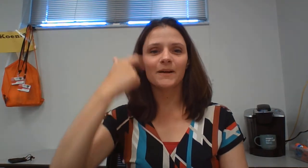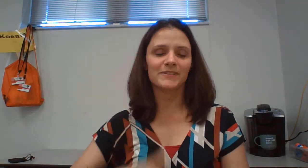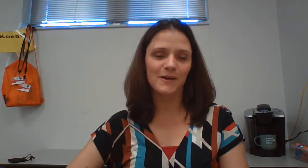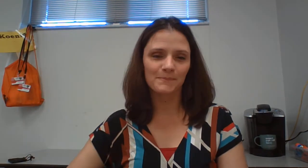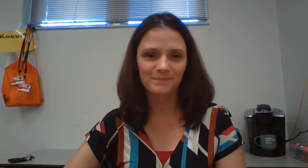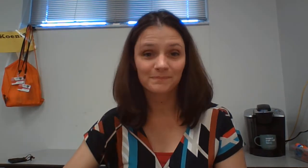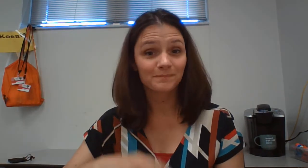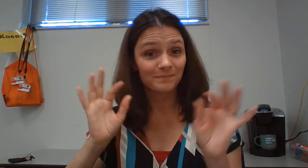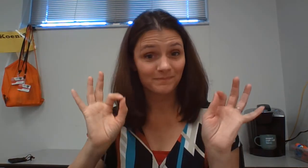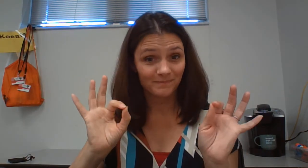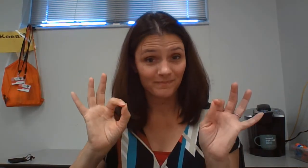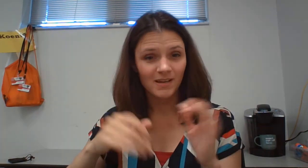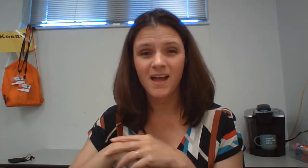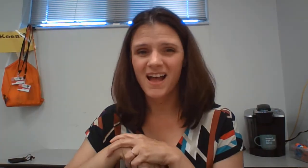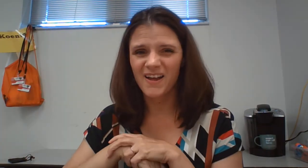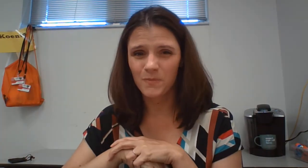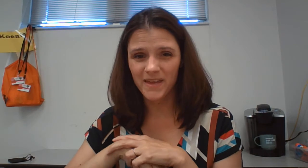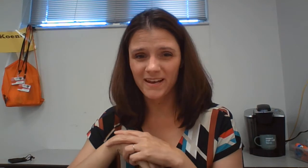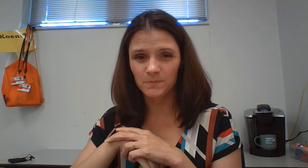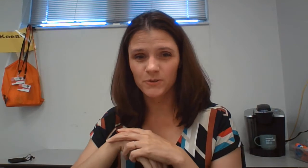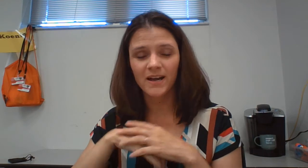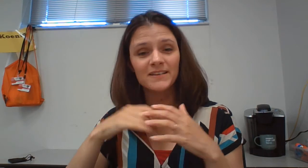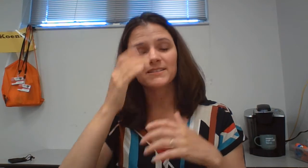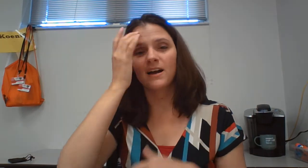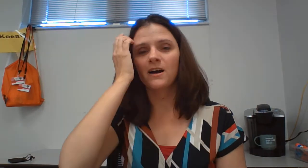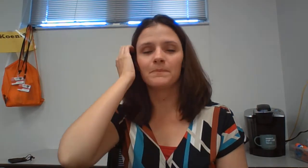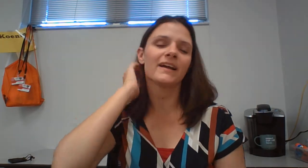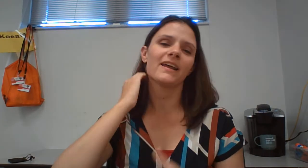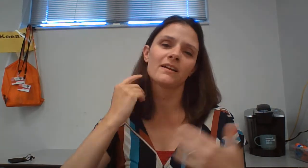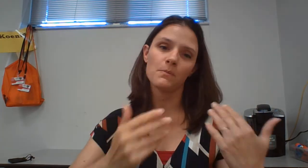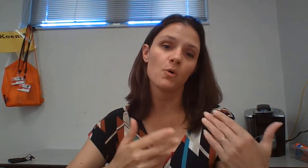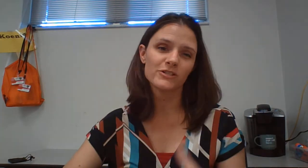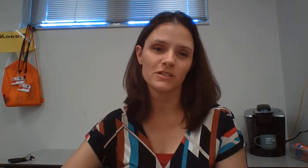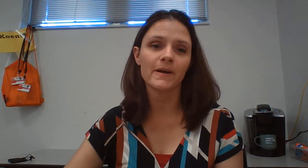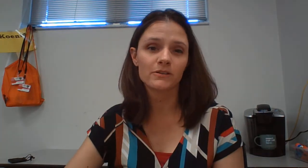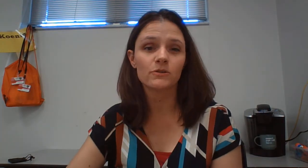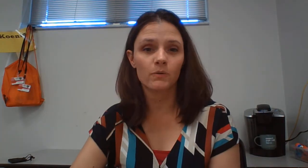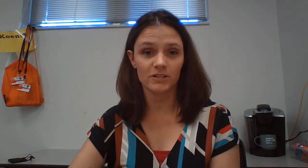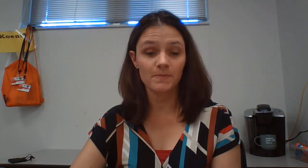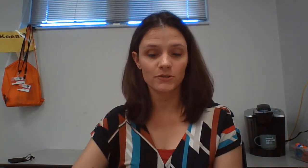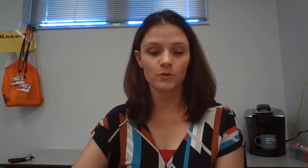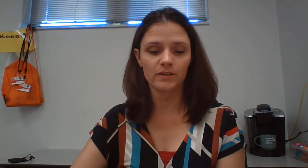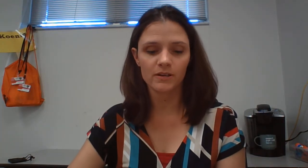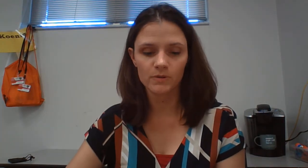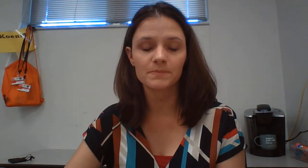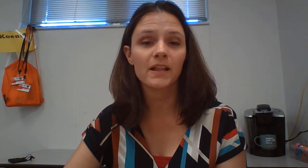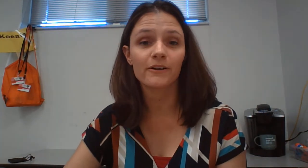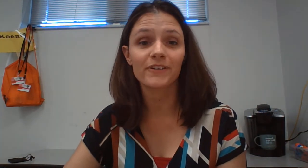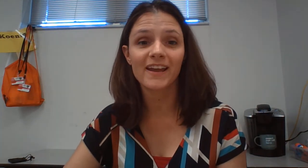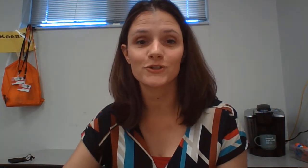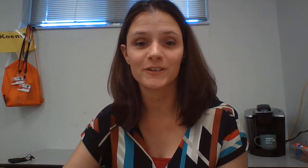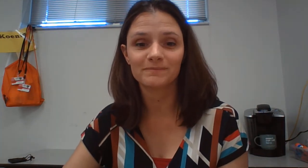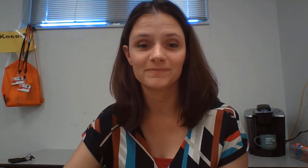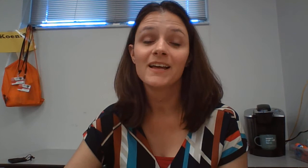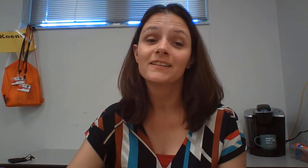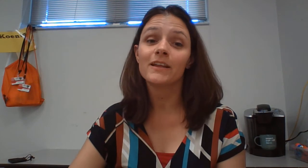Eyebrows up. I hope that helps you guys. I had a couple questions about it, so I wanted to make sure that there was some clarification. Let me know